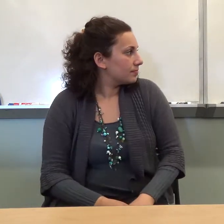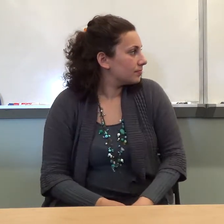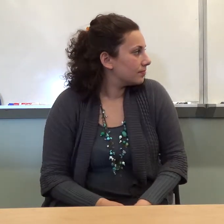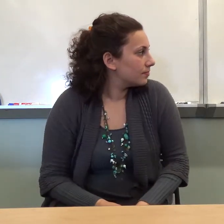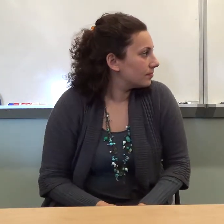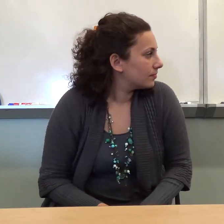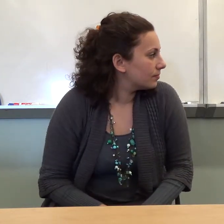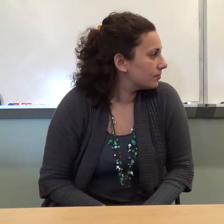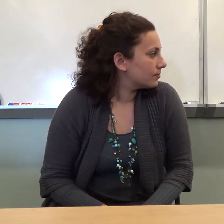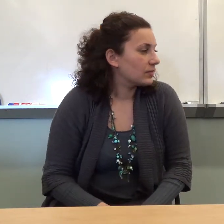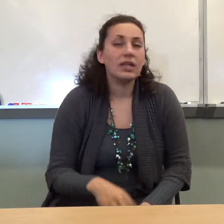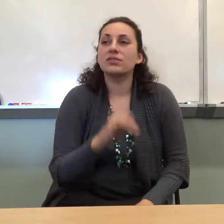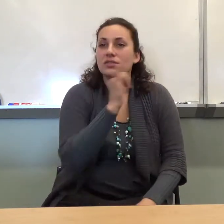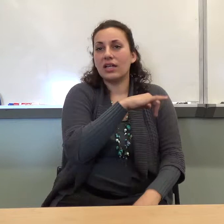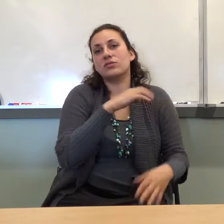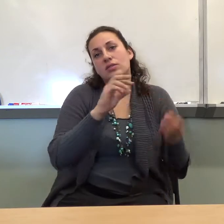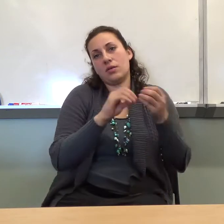is. Oh.